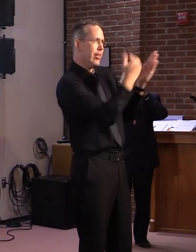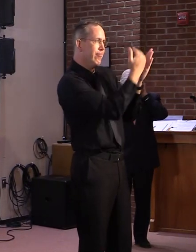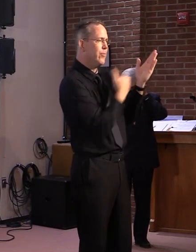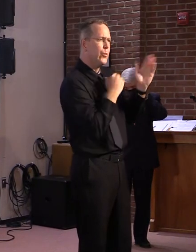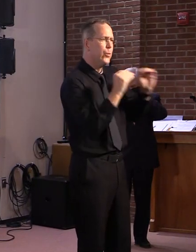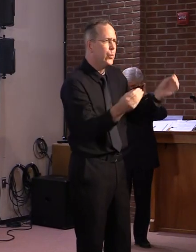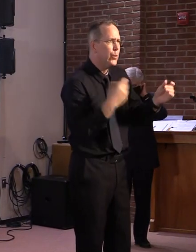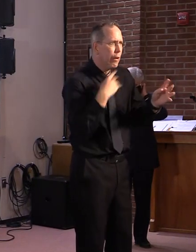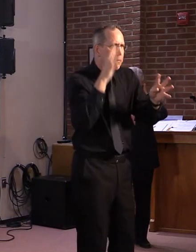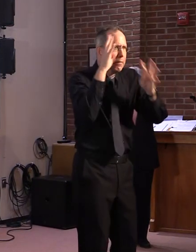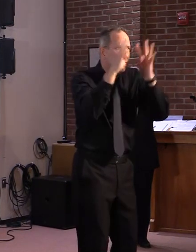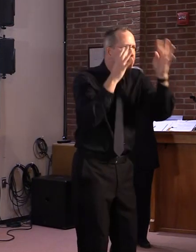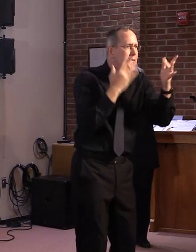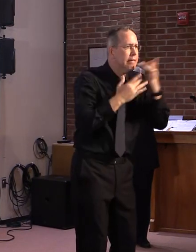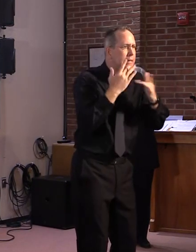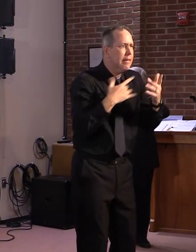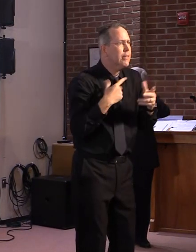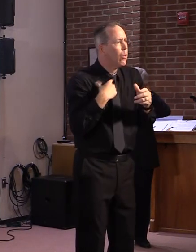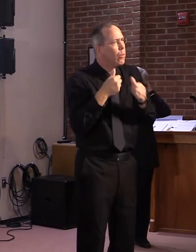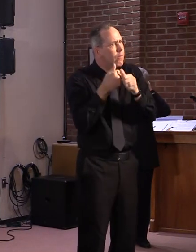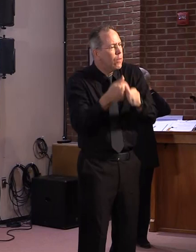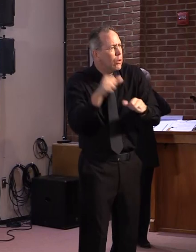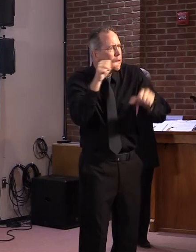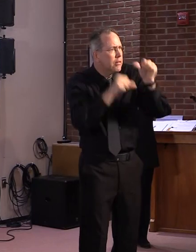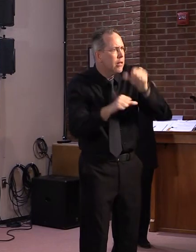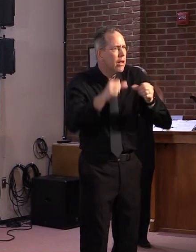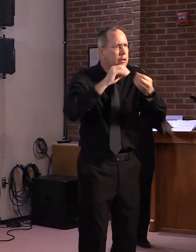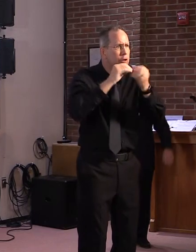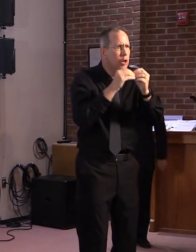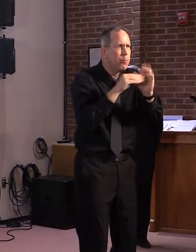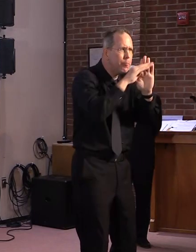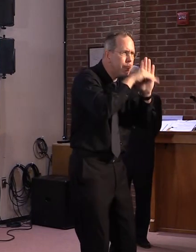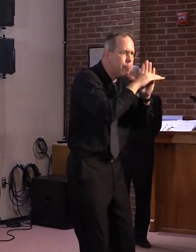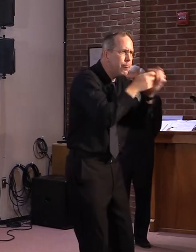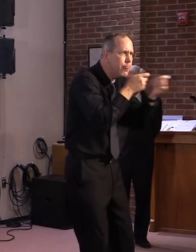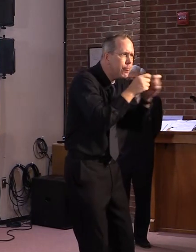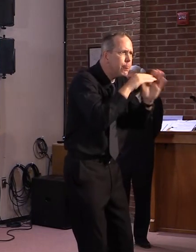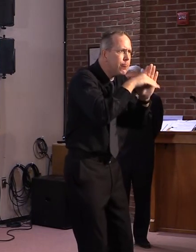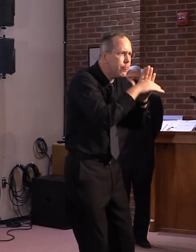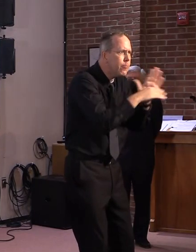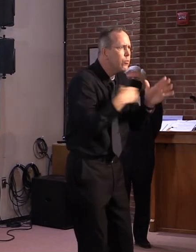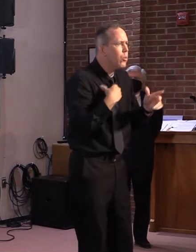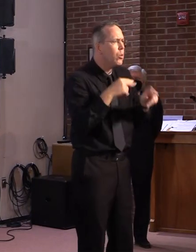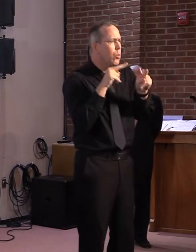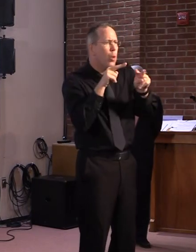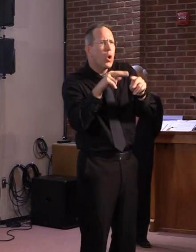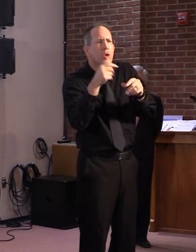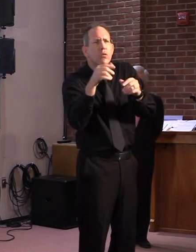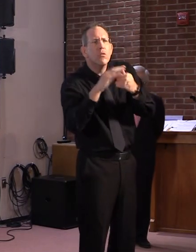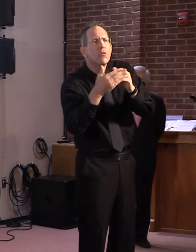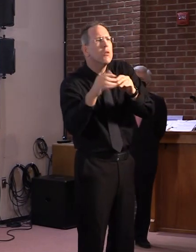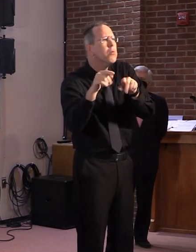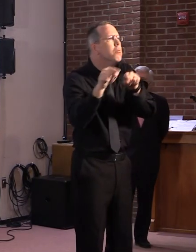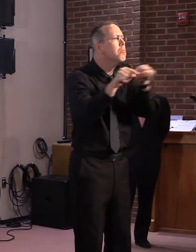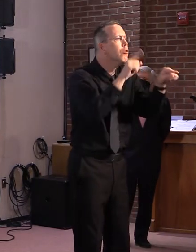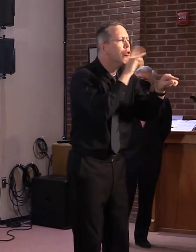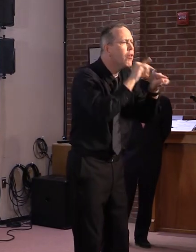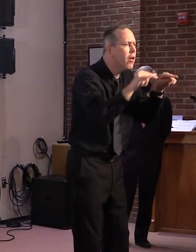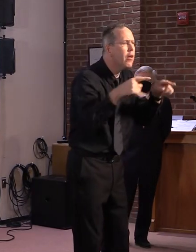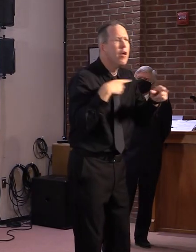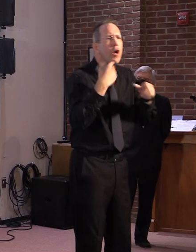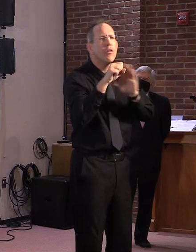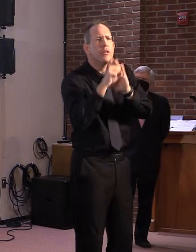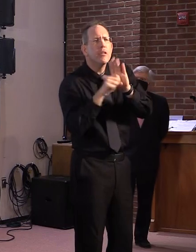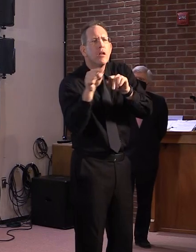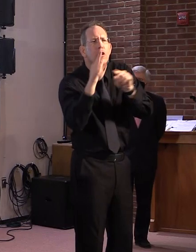experts and based on the trends we're seeing both in Vermont and around the region. Because if we get everything